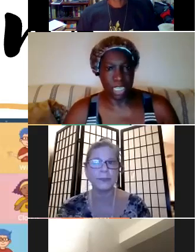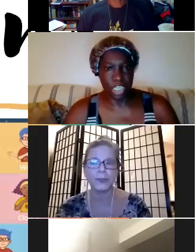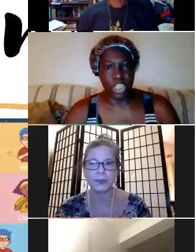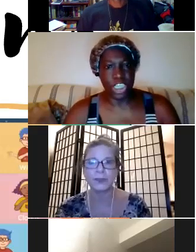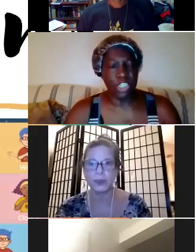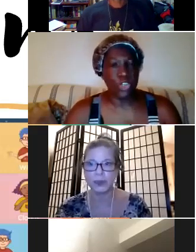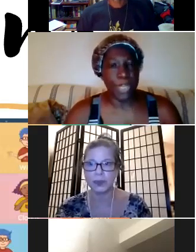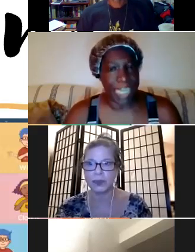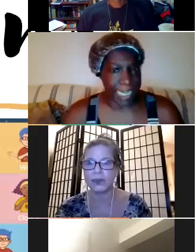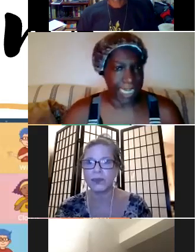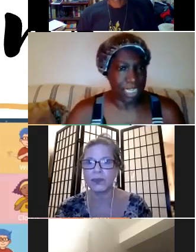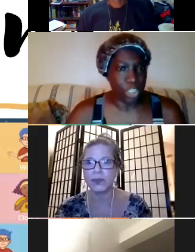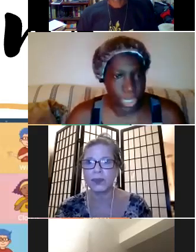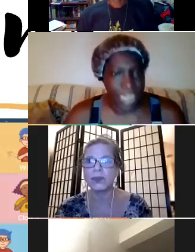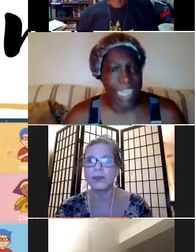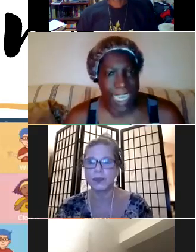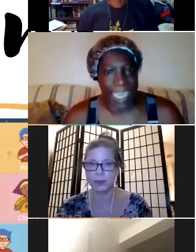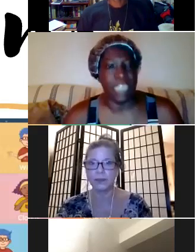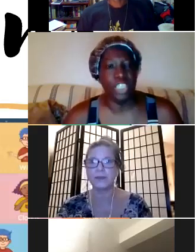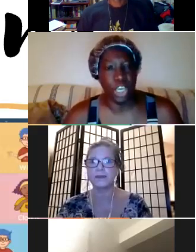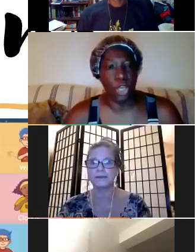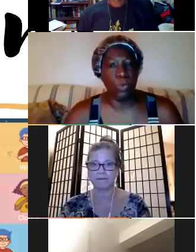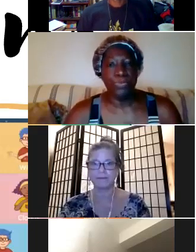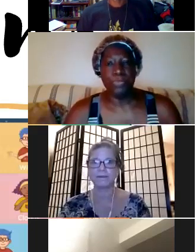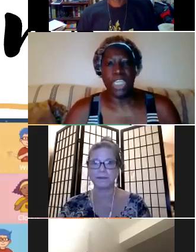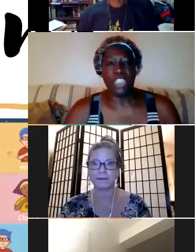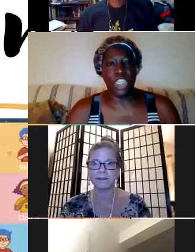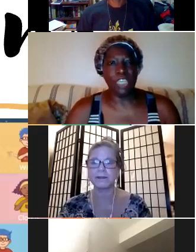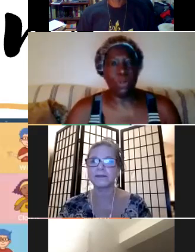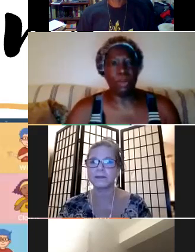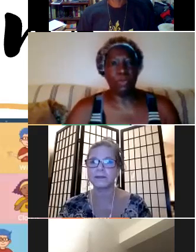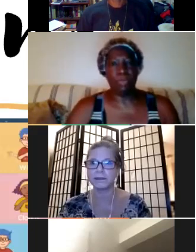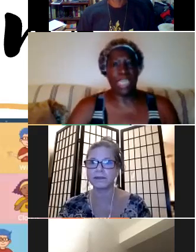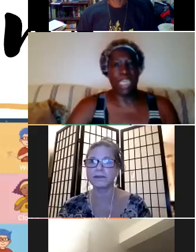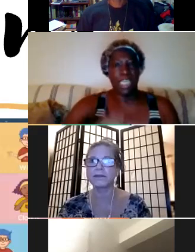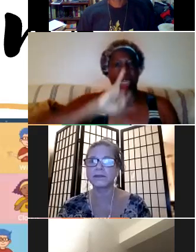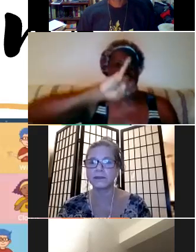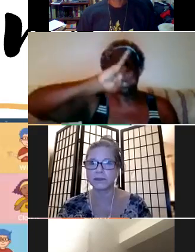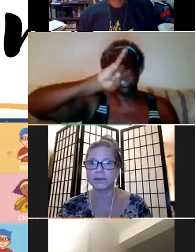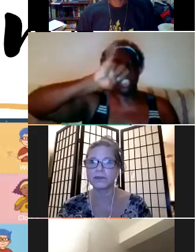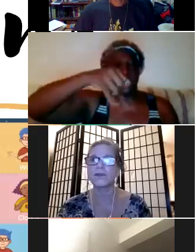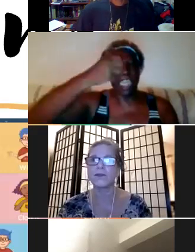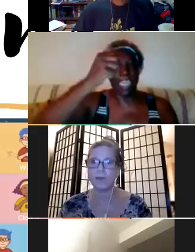is. You're just shortening Okay. it. So Oh. January would be